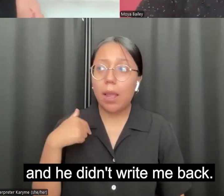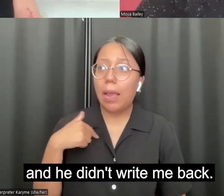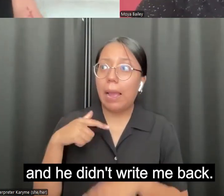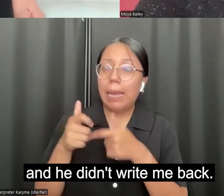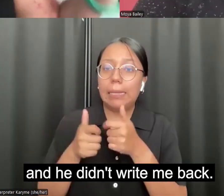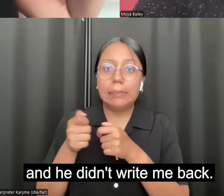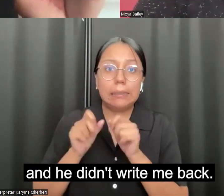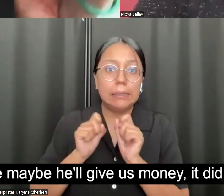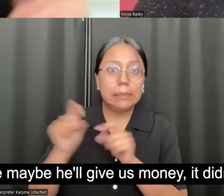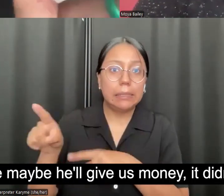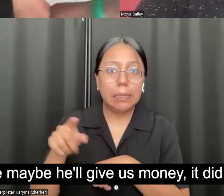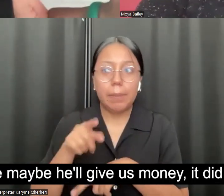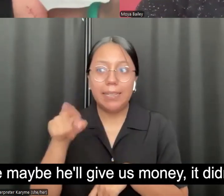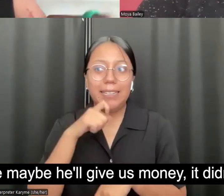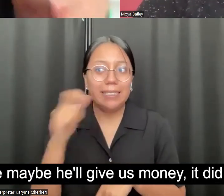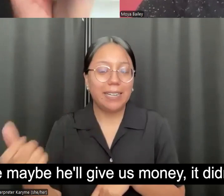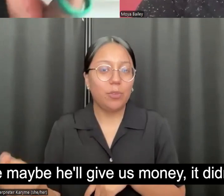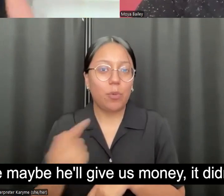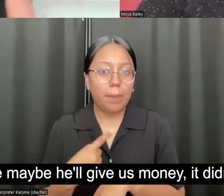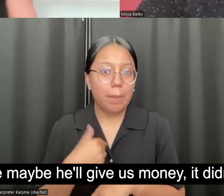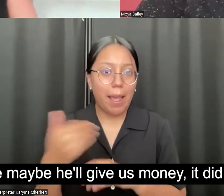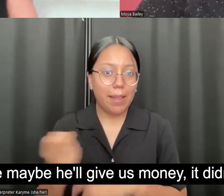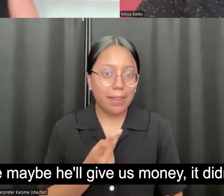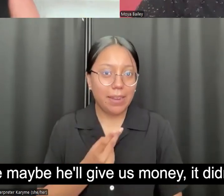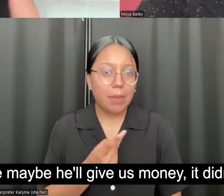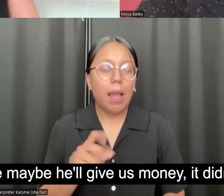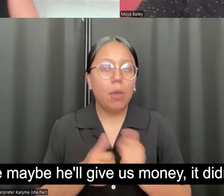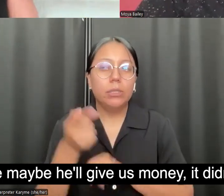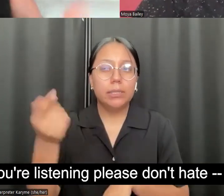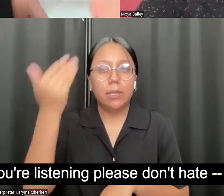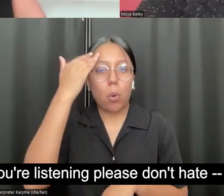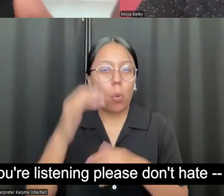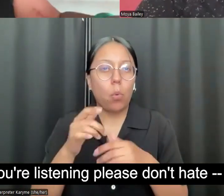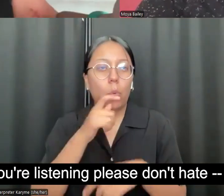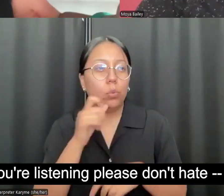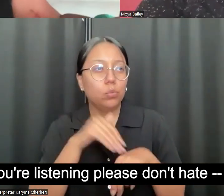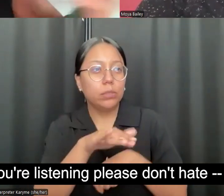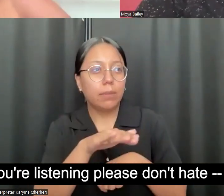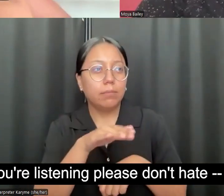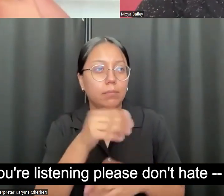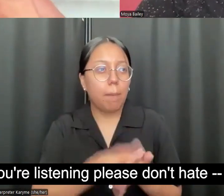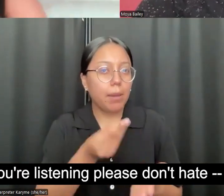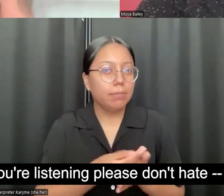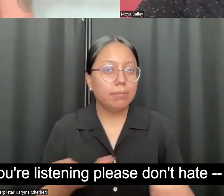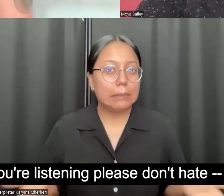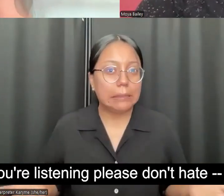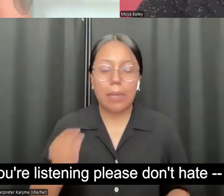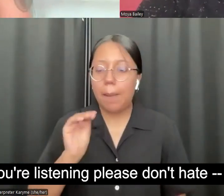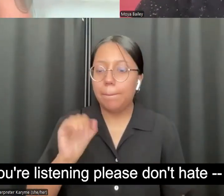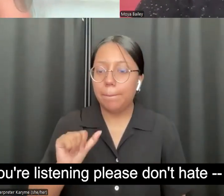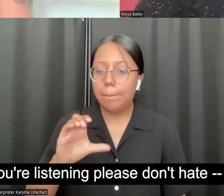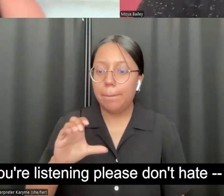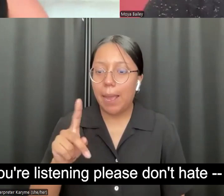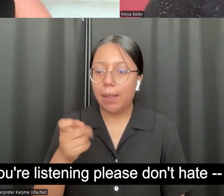have his email address. Like, let's see, maybe he'll give us money. It didn't happen. I'm like, Macklemore, if you're listening, please donate.